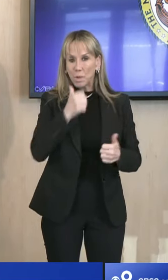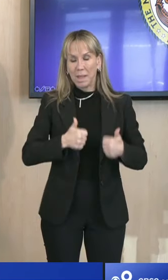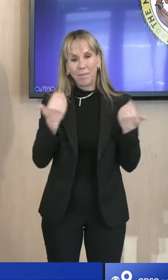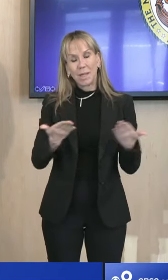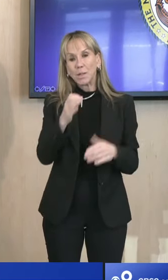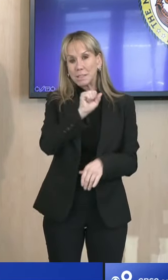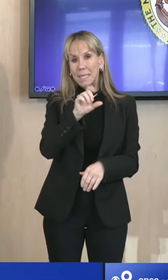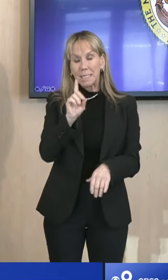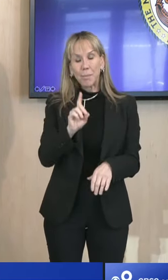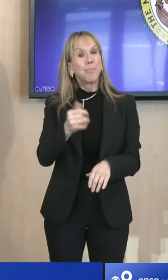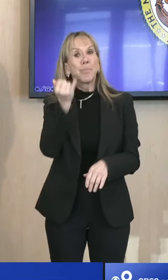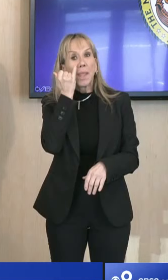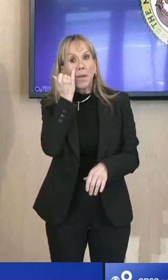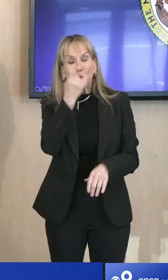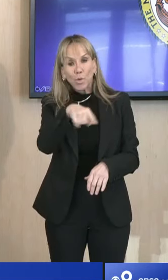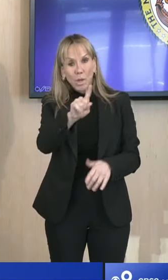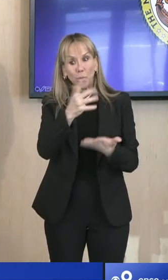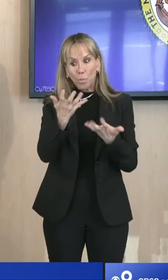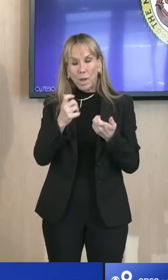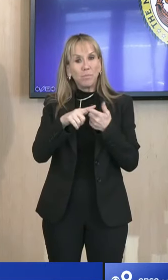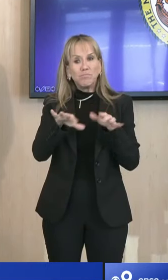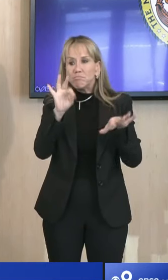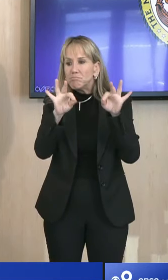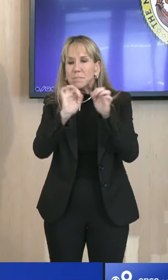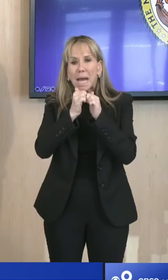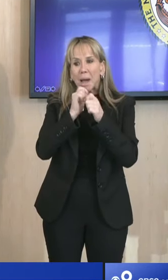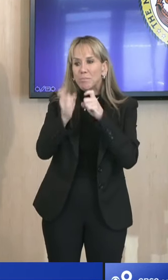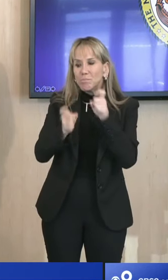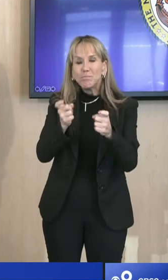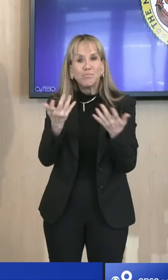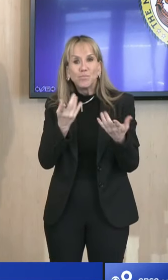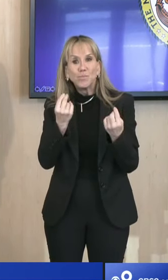make a donation or find out information, you can call